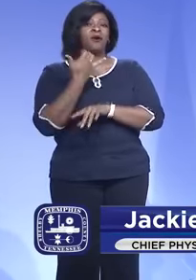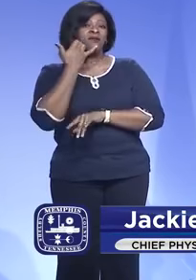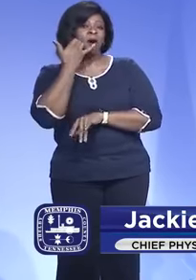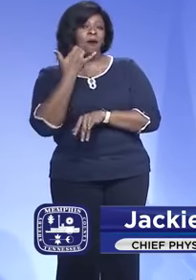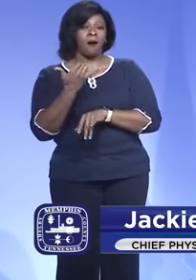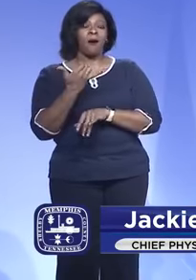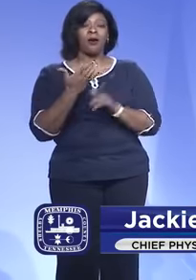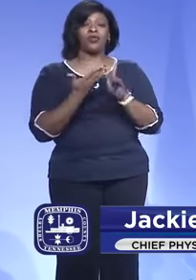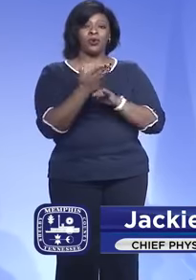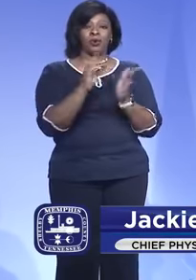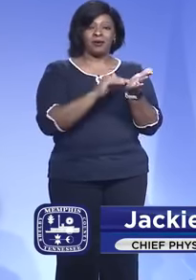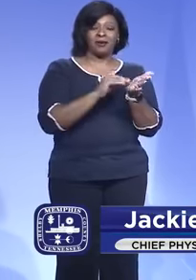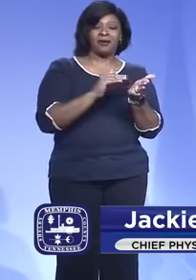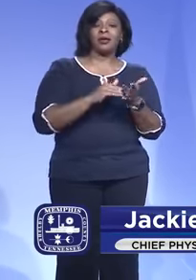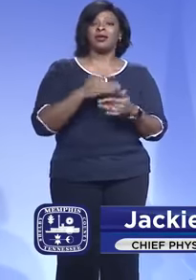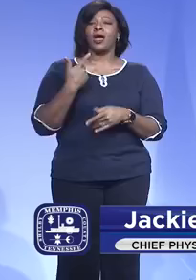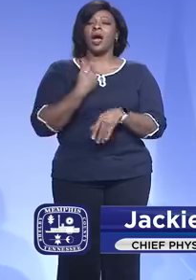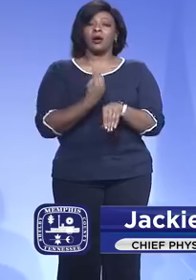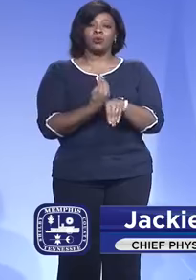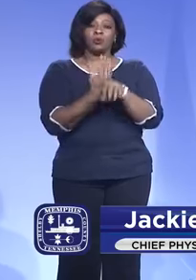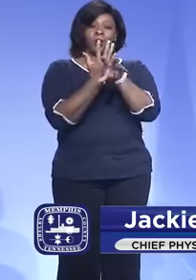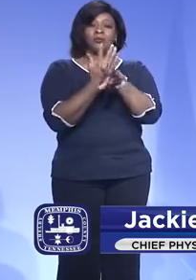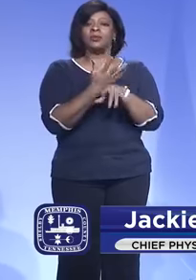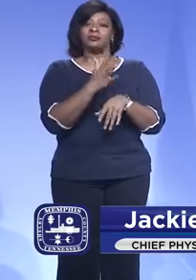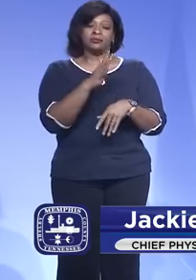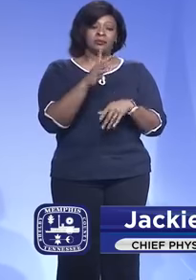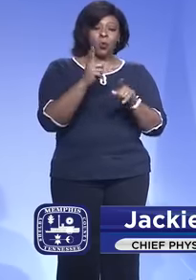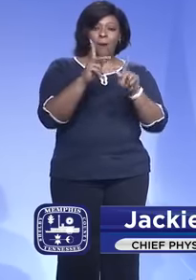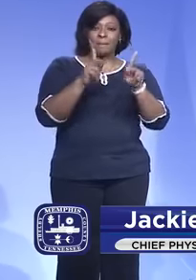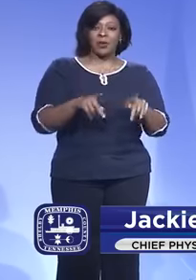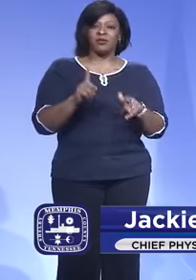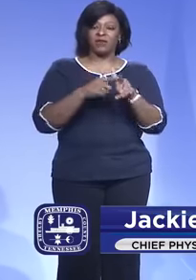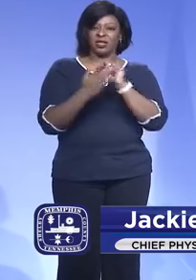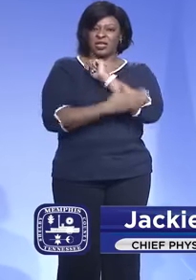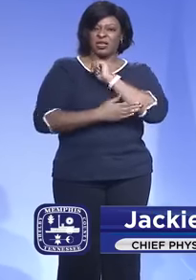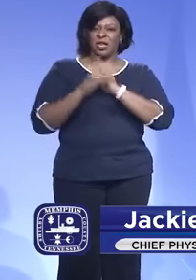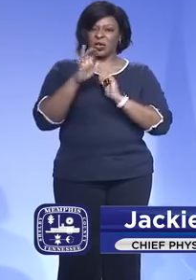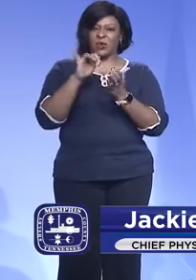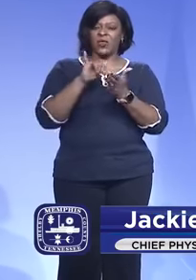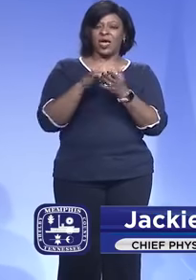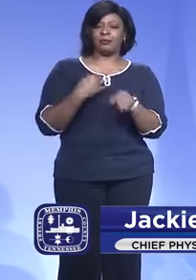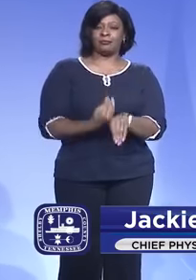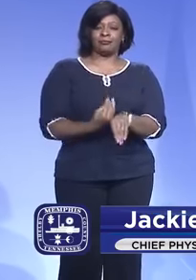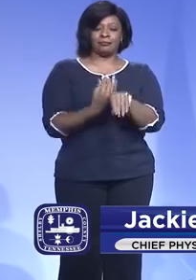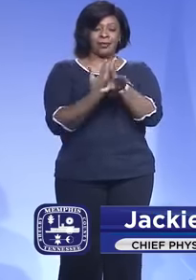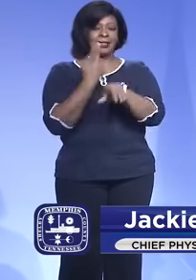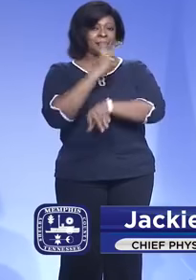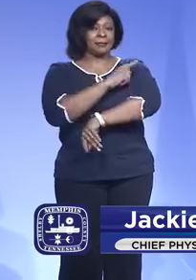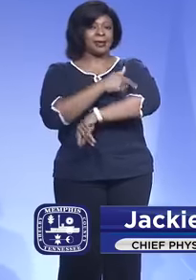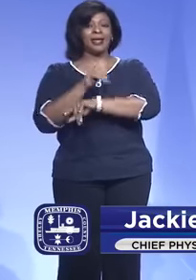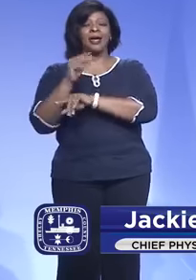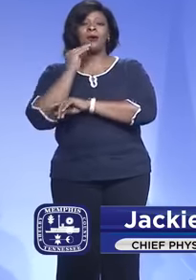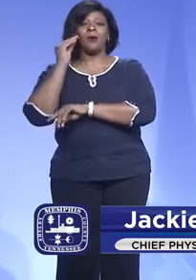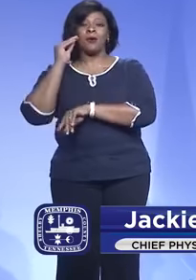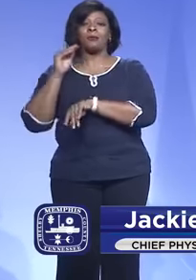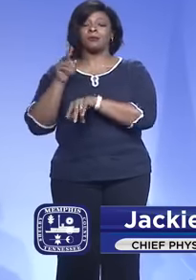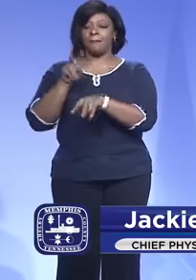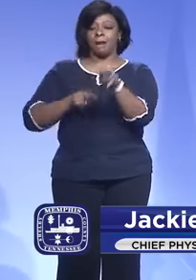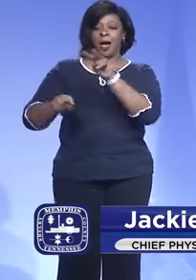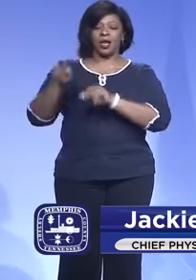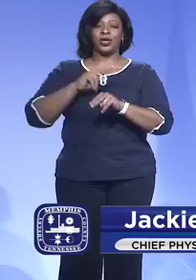we've had is to increase our remote patient monitoring. We were one of the first in this country, I believe, to do that, where we were able to send patients home with home